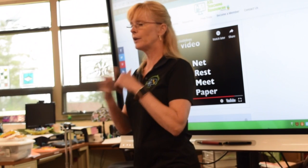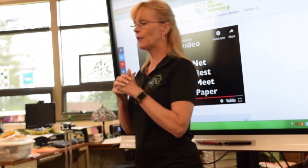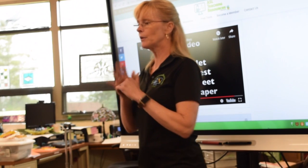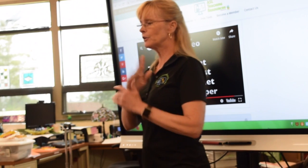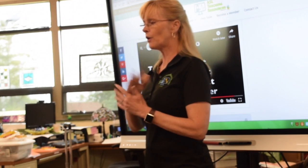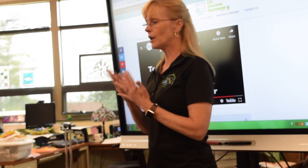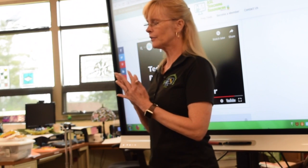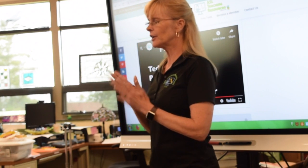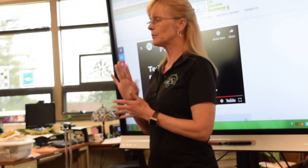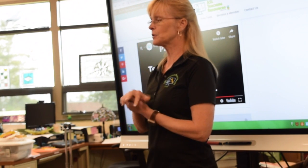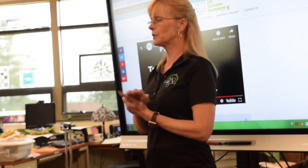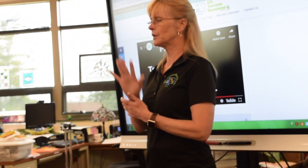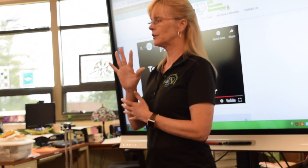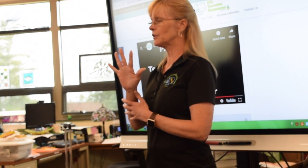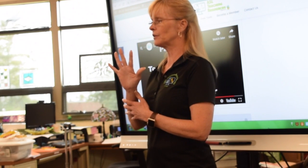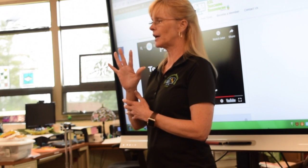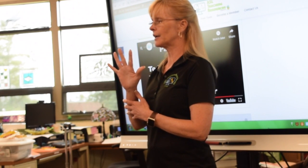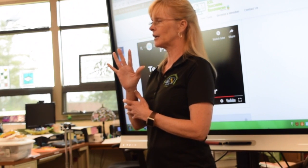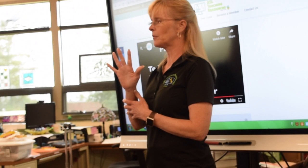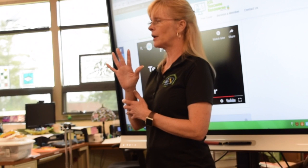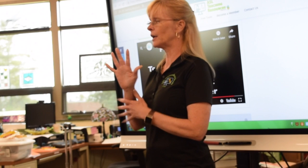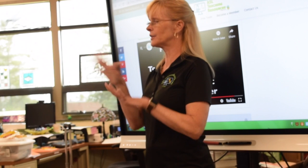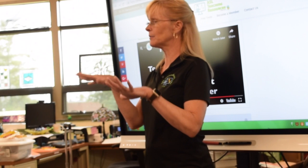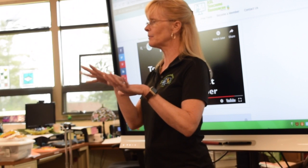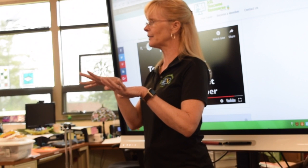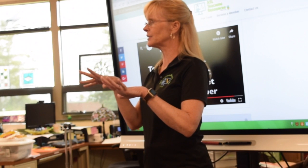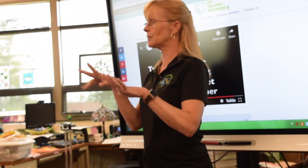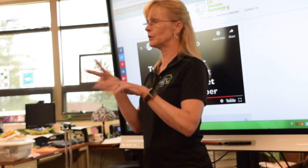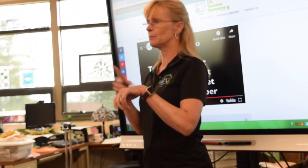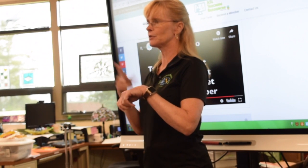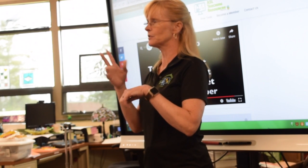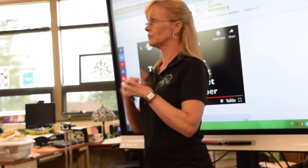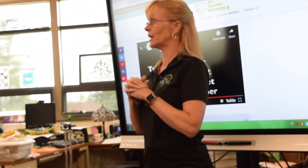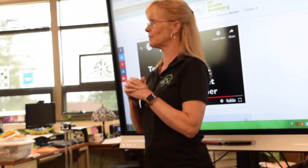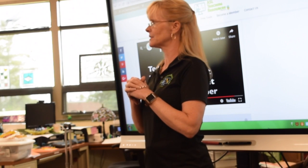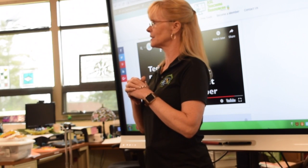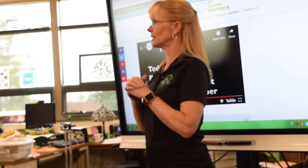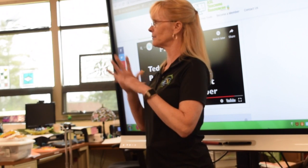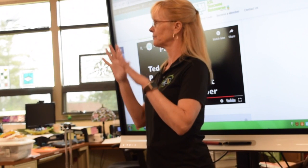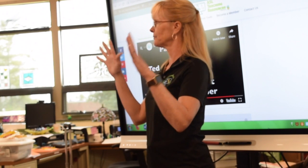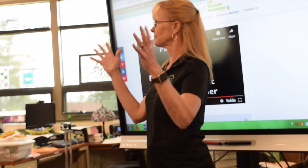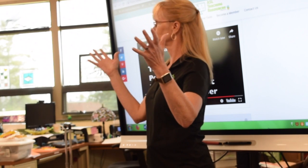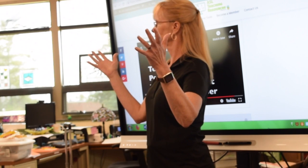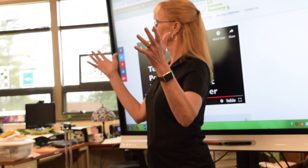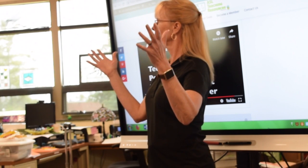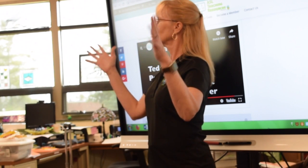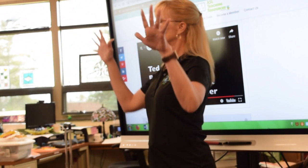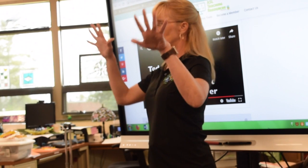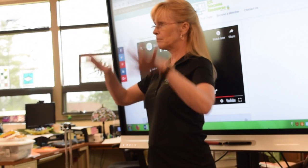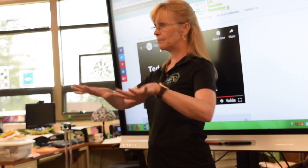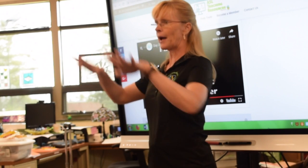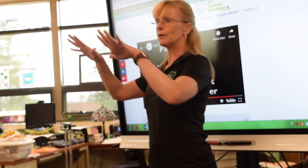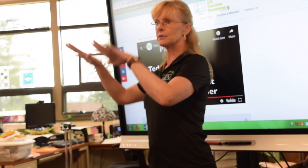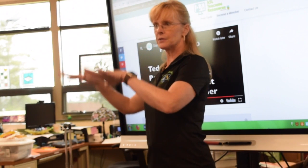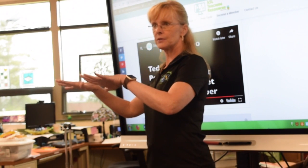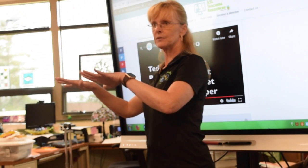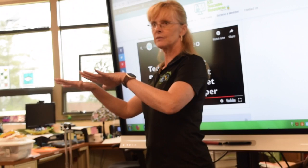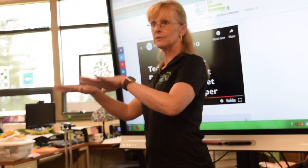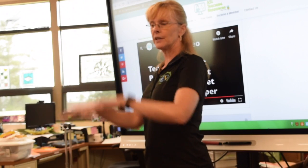when we do all of our numbers, we're going to do like, and tell me about the double numbers. What happens to them? Slide them. Bounce. Yeah,